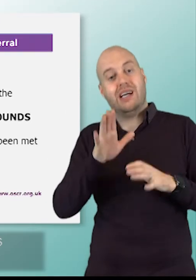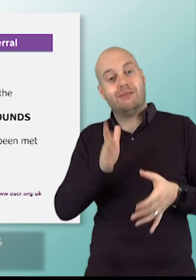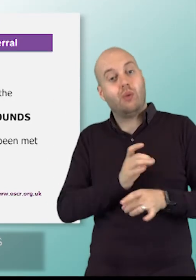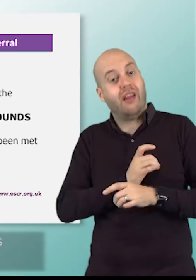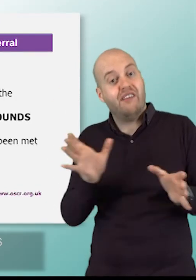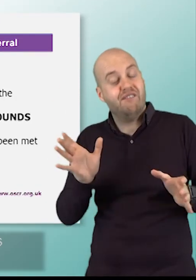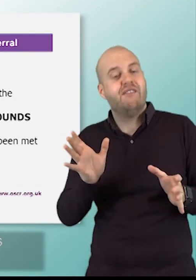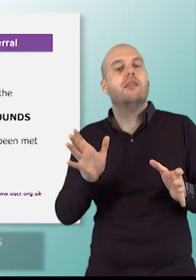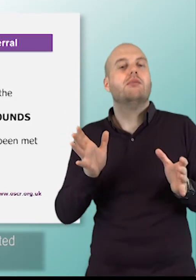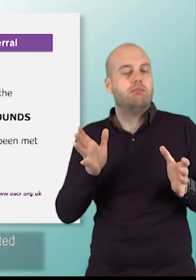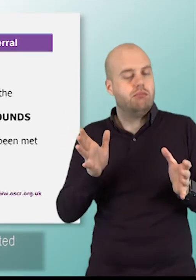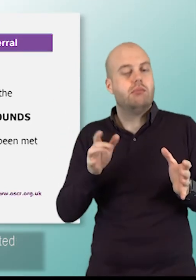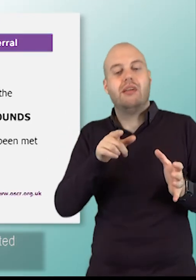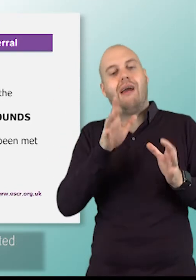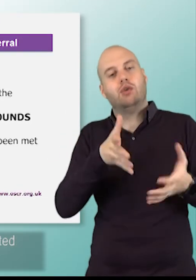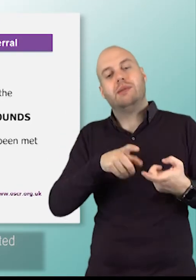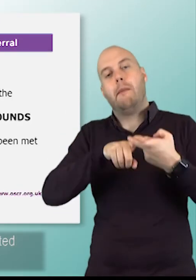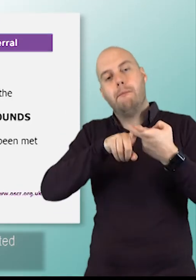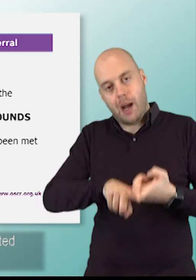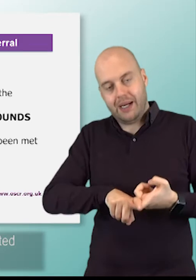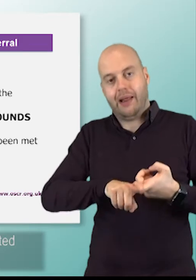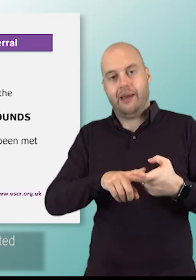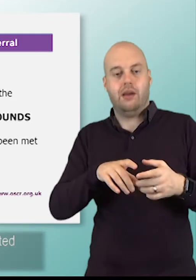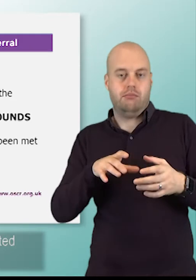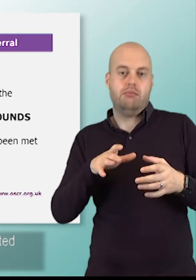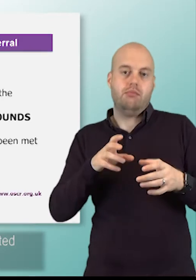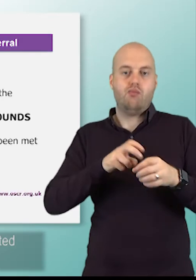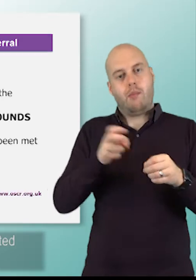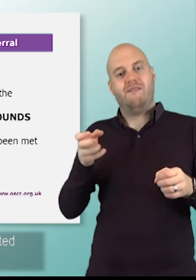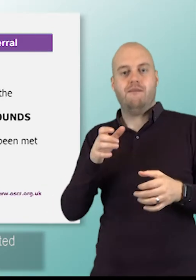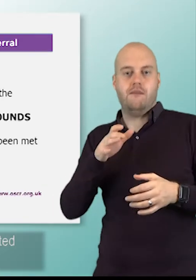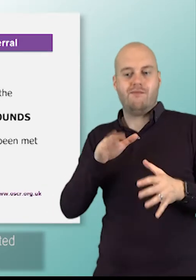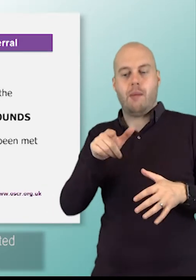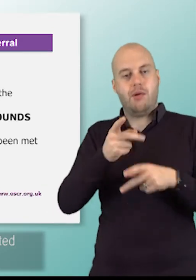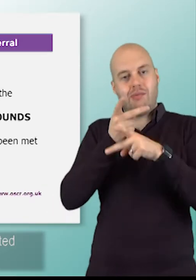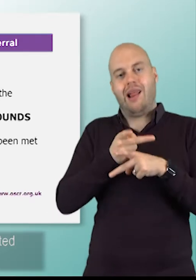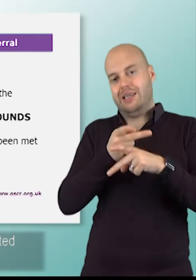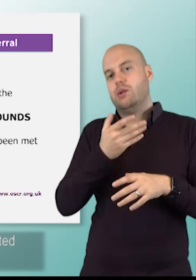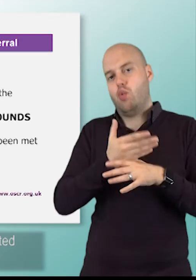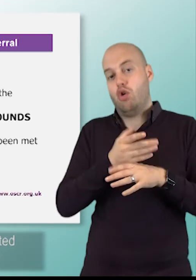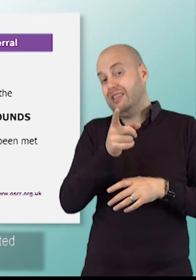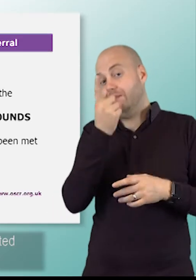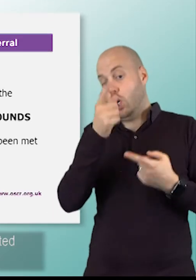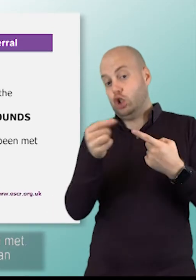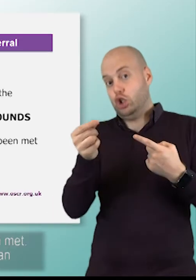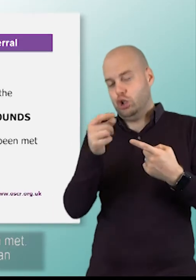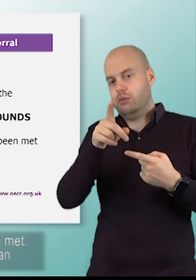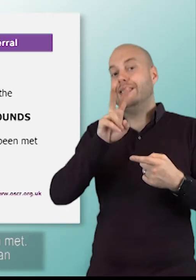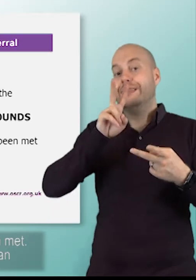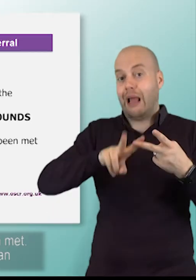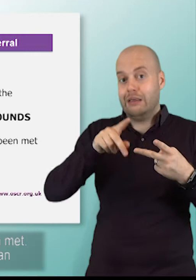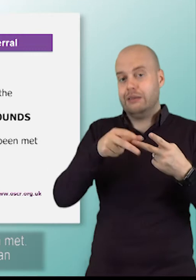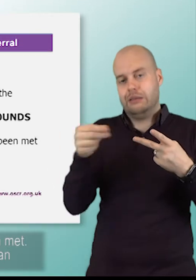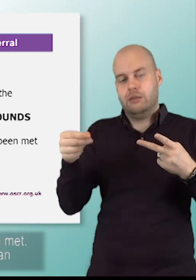whatever reason, if they have been permanently removed from the regulated work, that's the first part of the criteria. The second